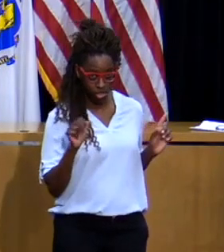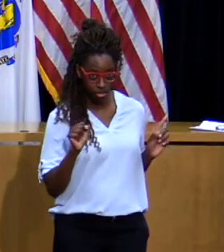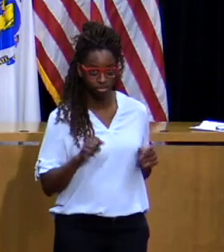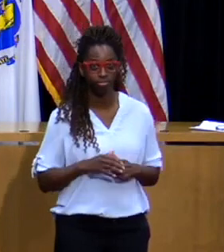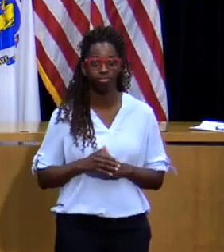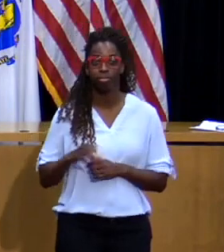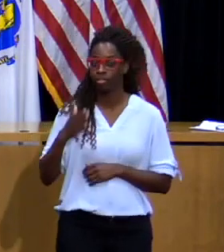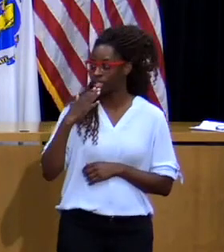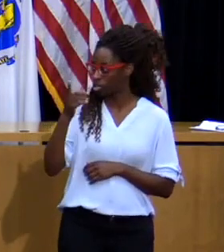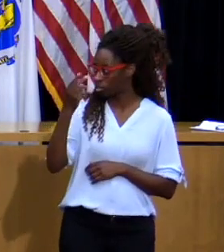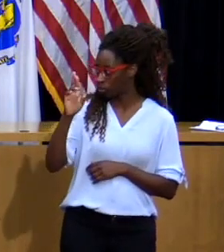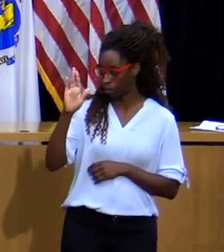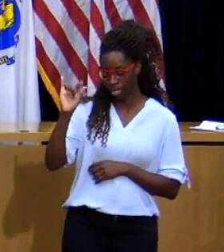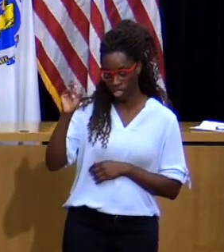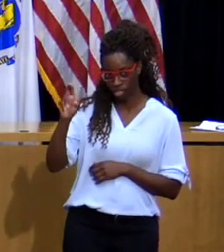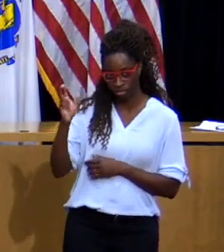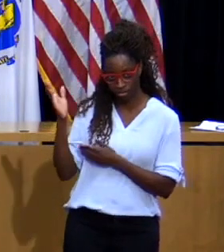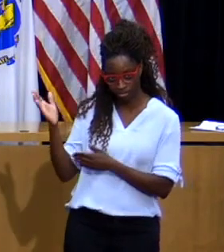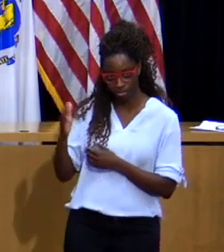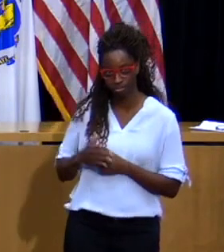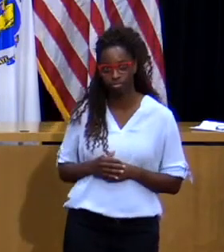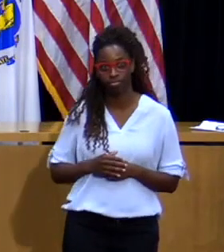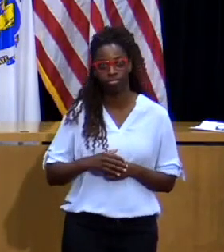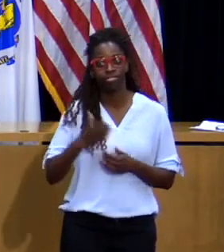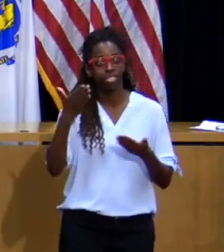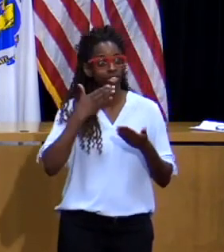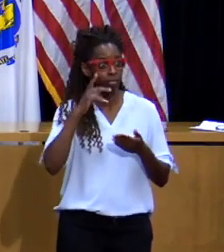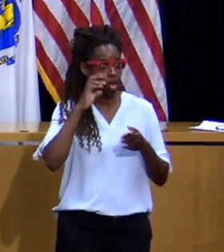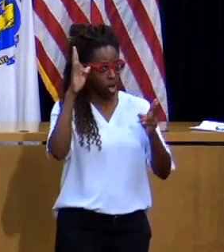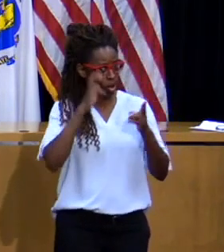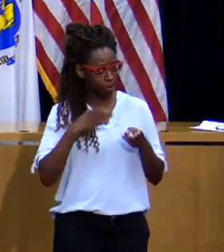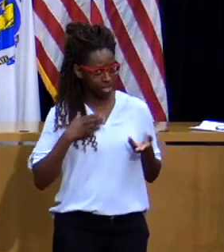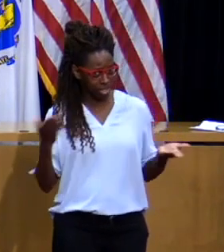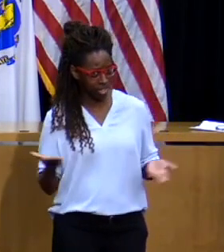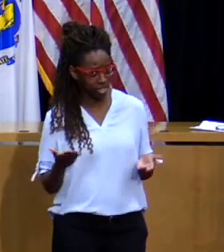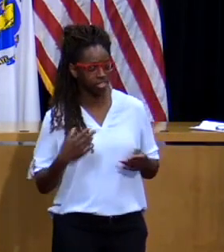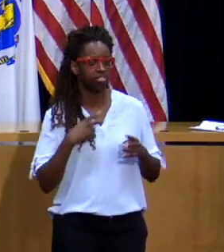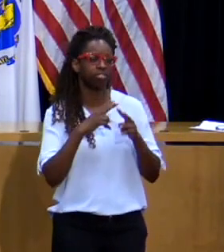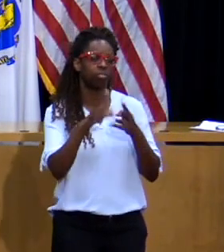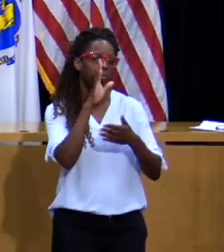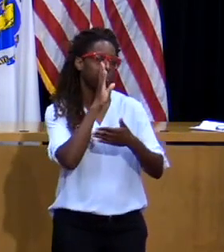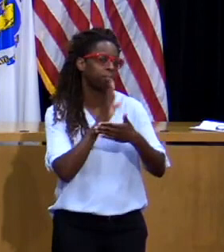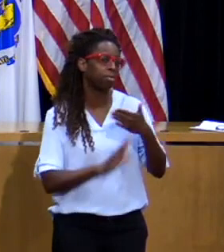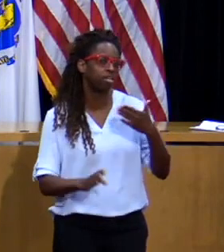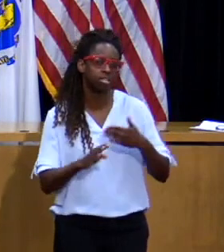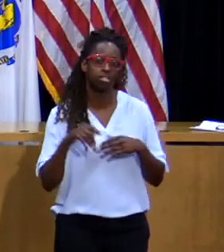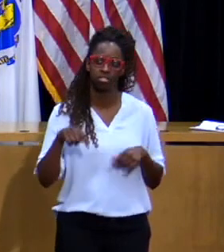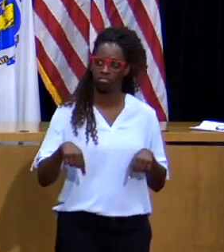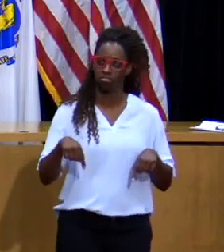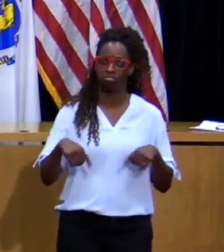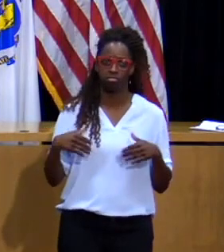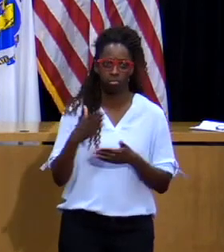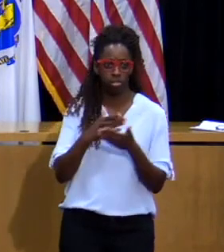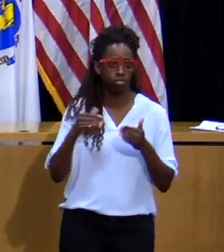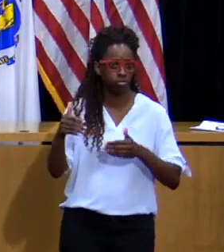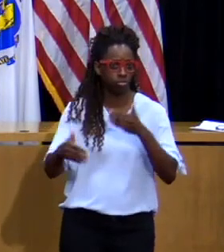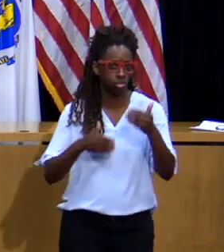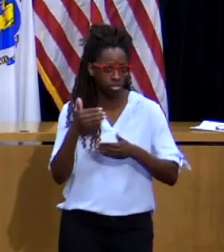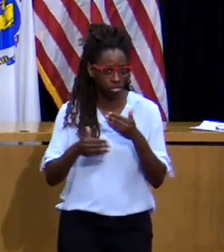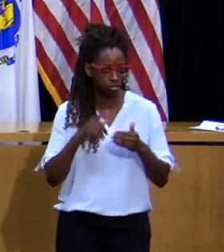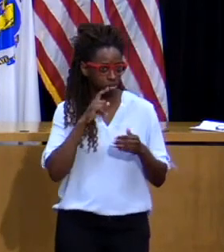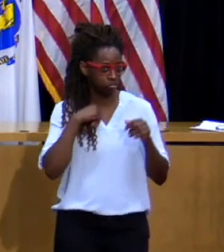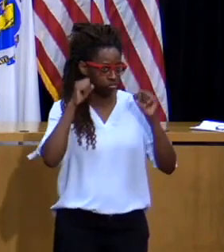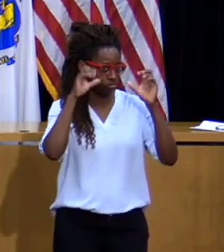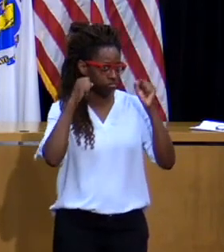is an honor and a humbling honor to be a part of this esteemed effort. It